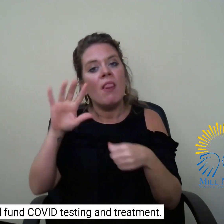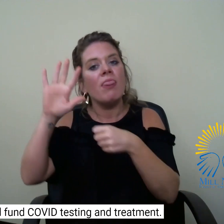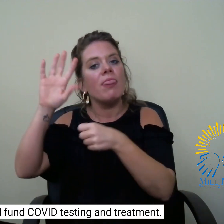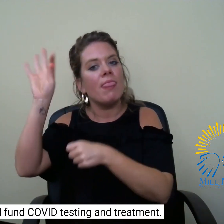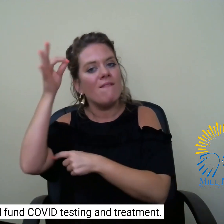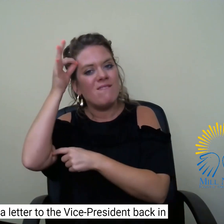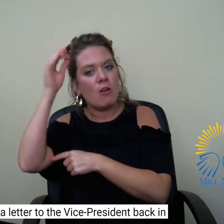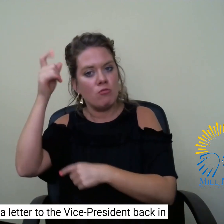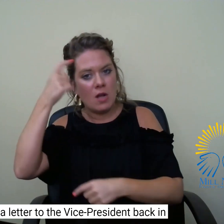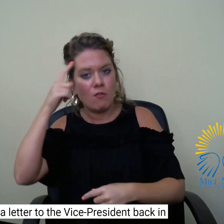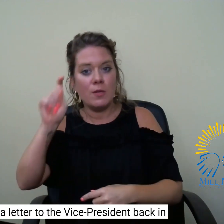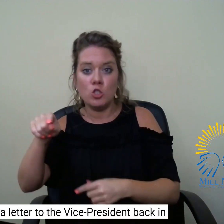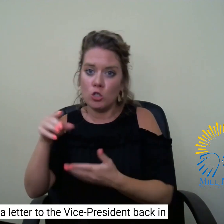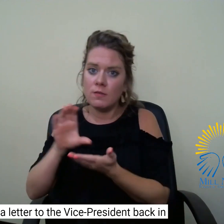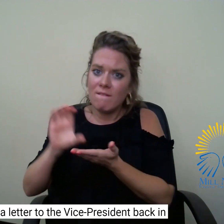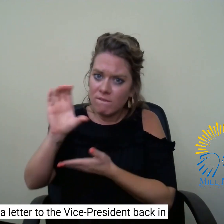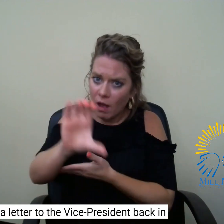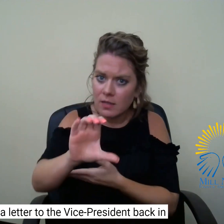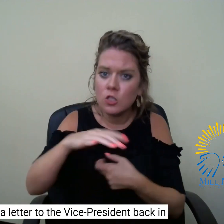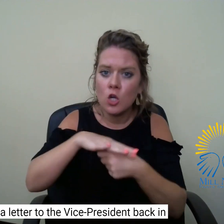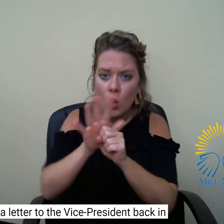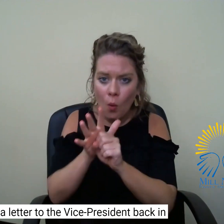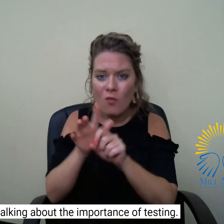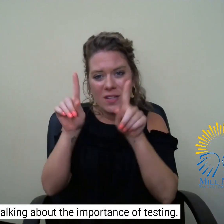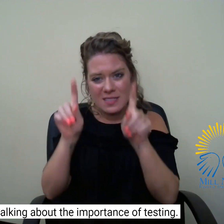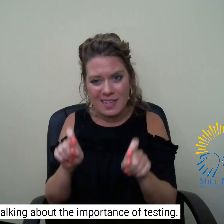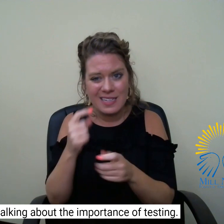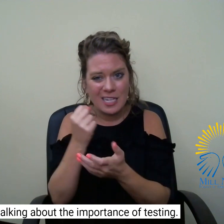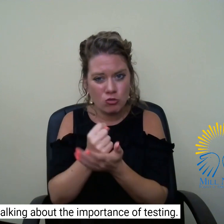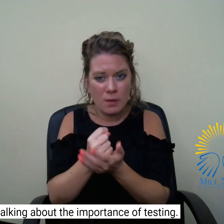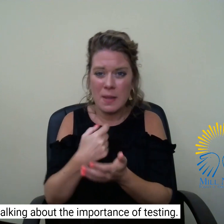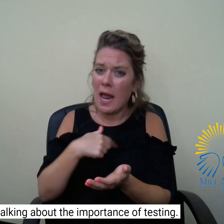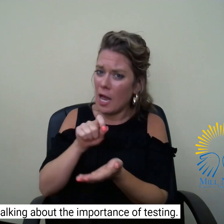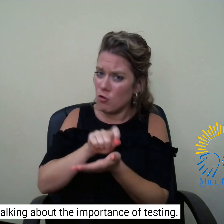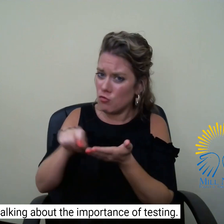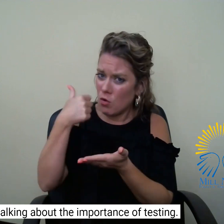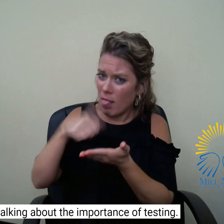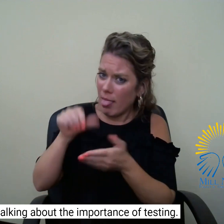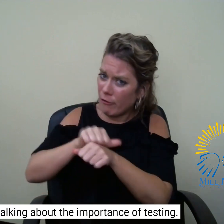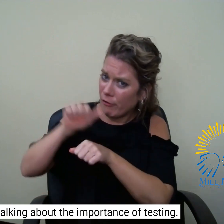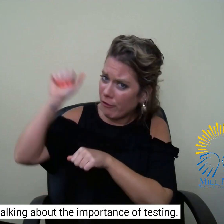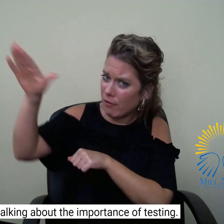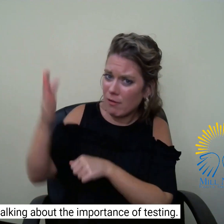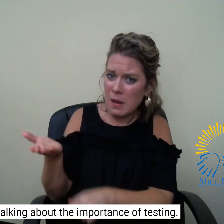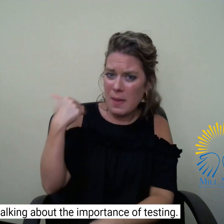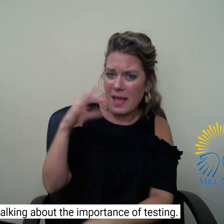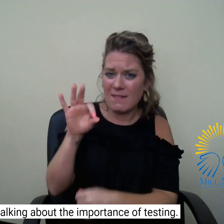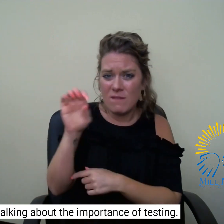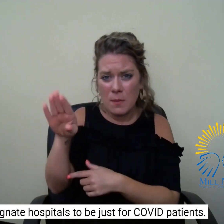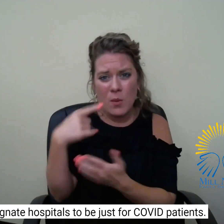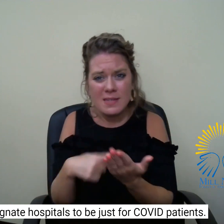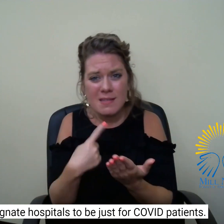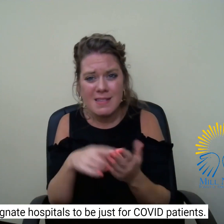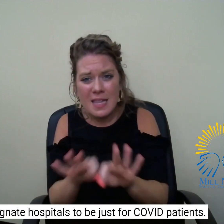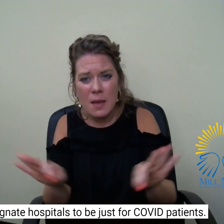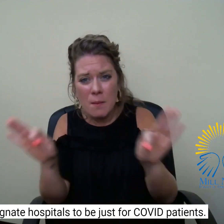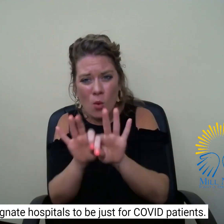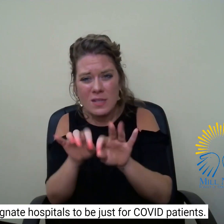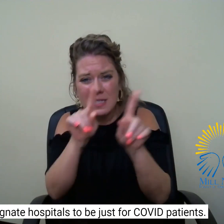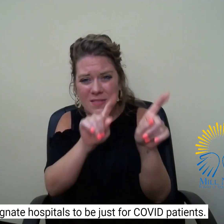and treatment. I wrote a letter to the vice president back in February talking about the importance of testing. We need to designate hospitals to